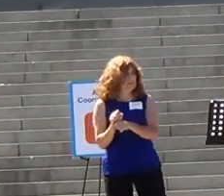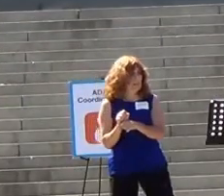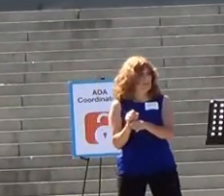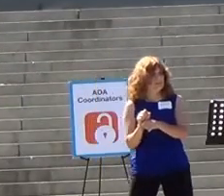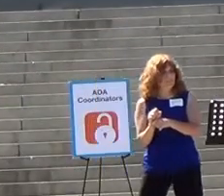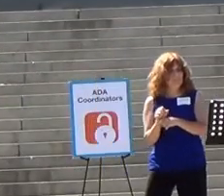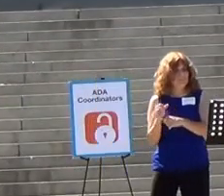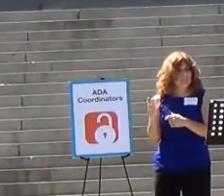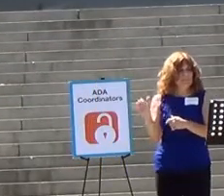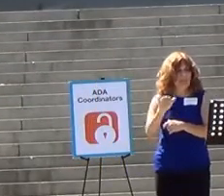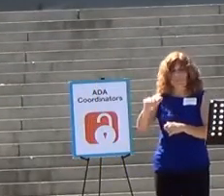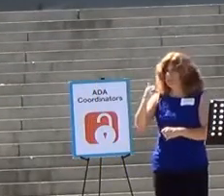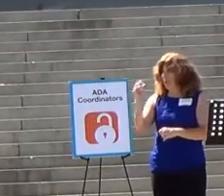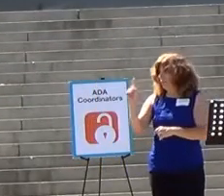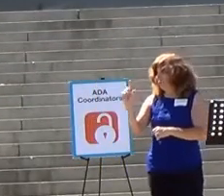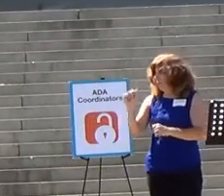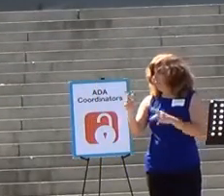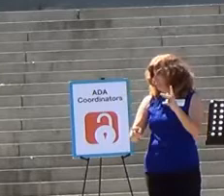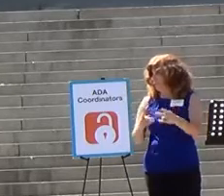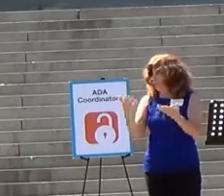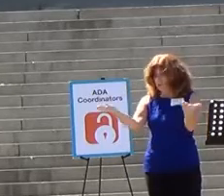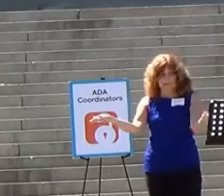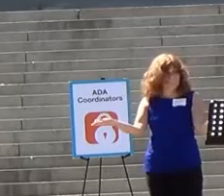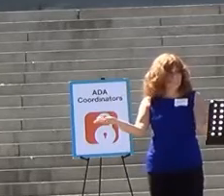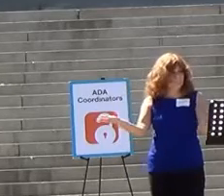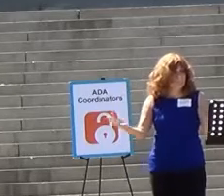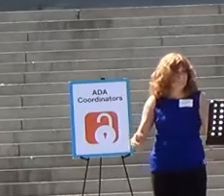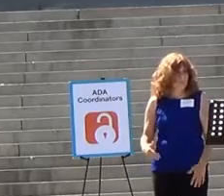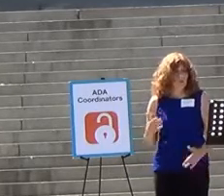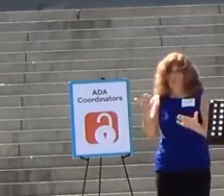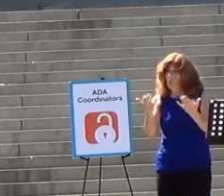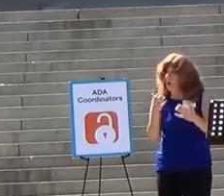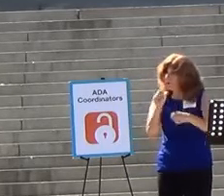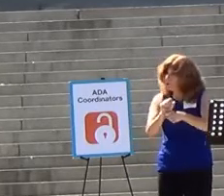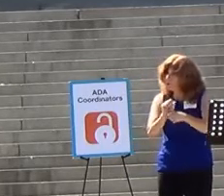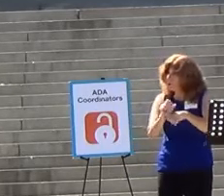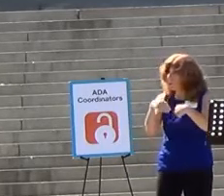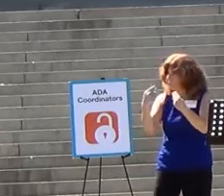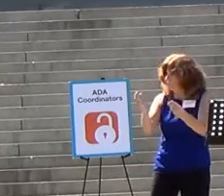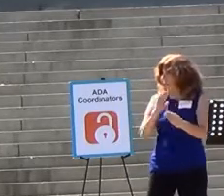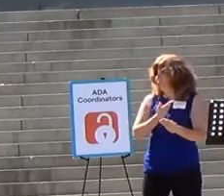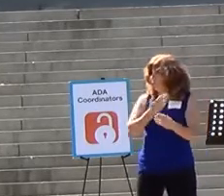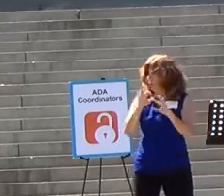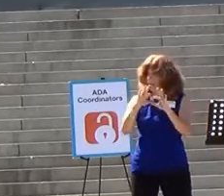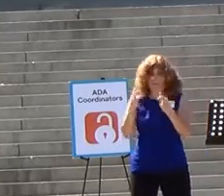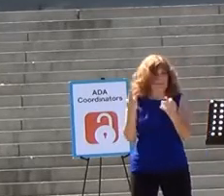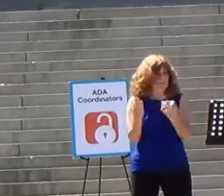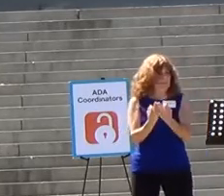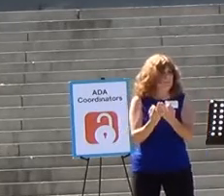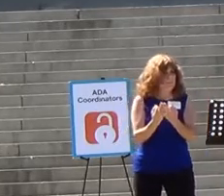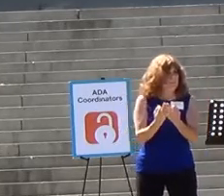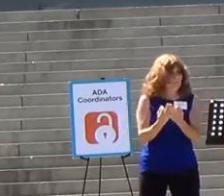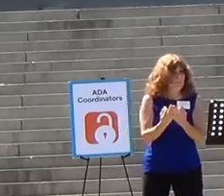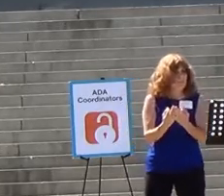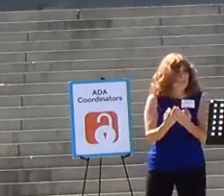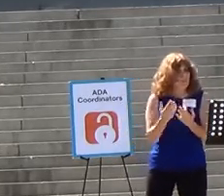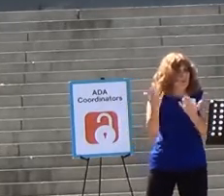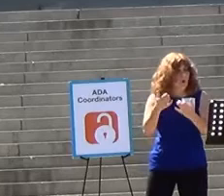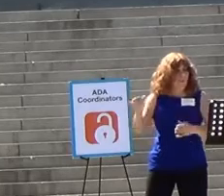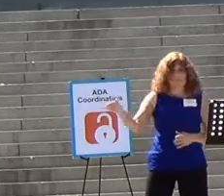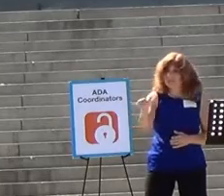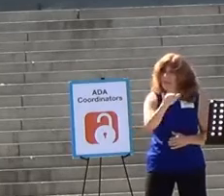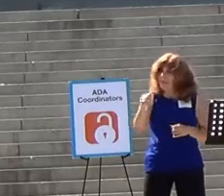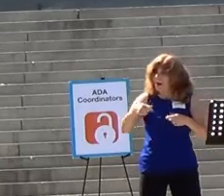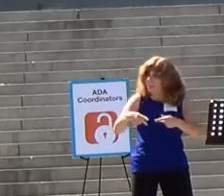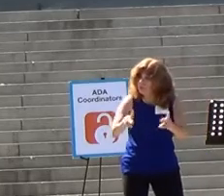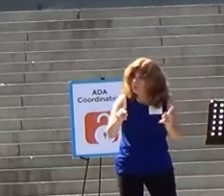from unemployment or underemployment, the same as other disabled folks. We want to work to